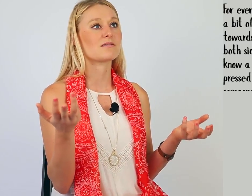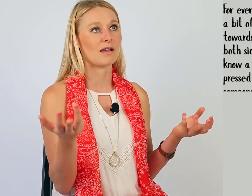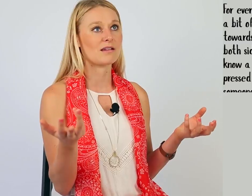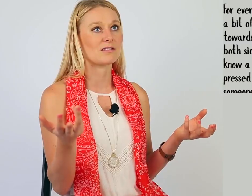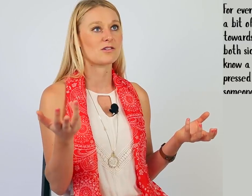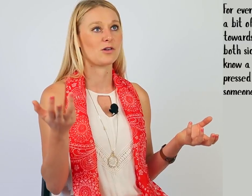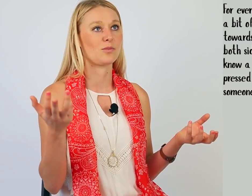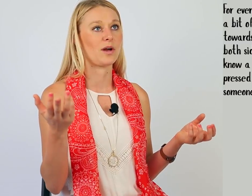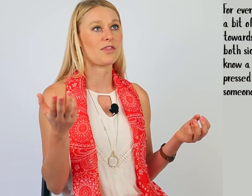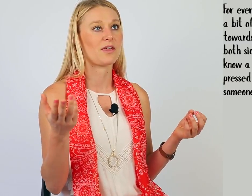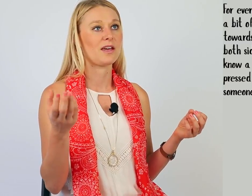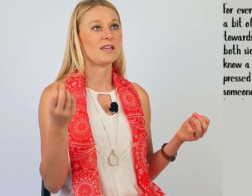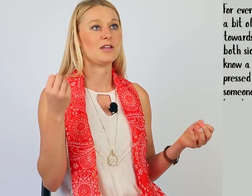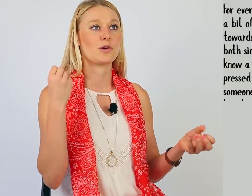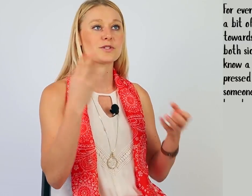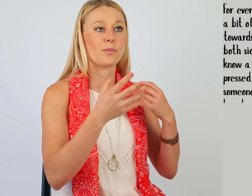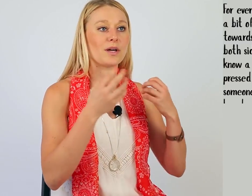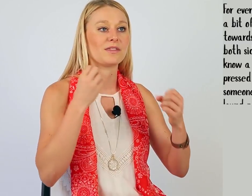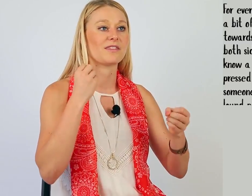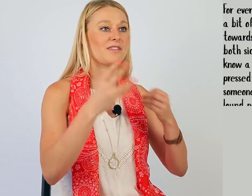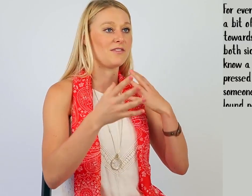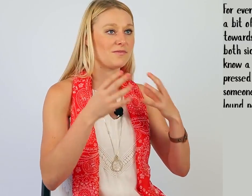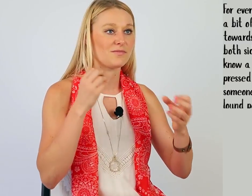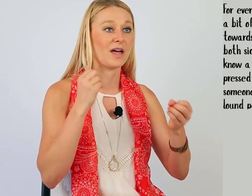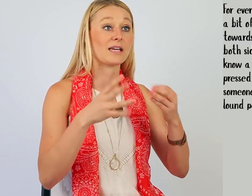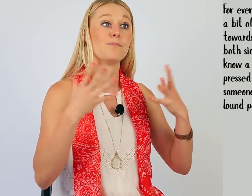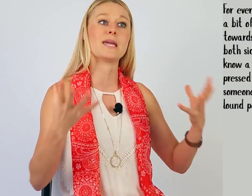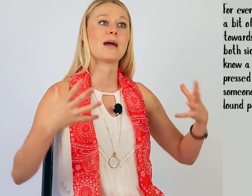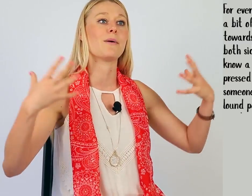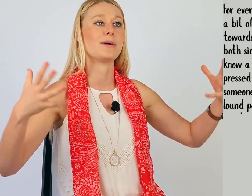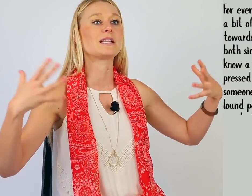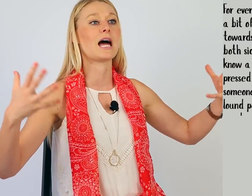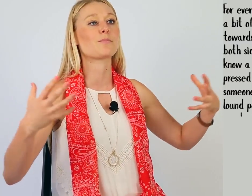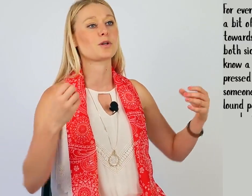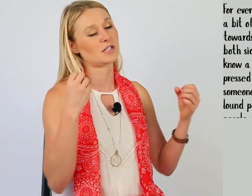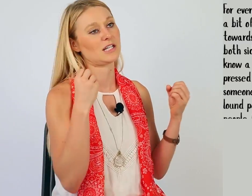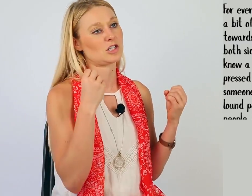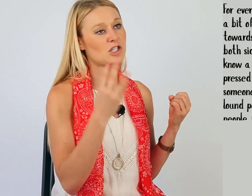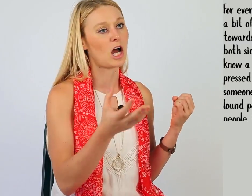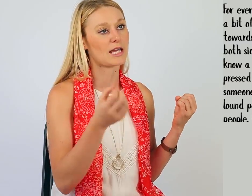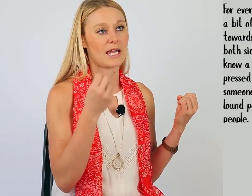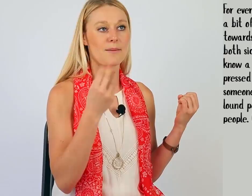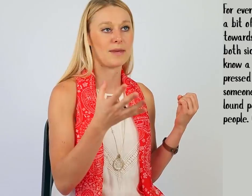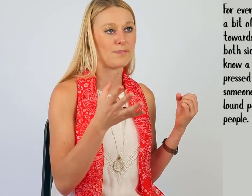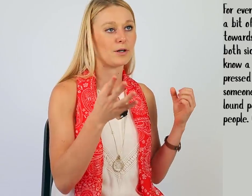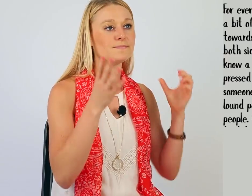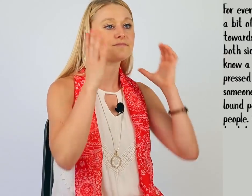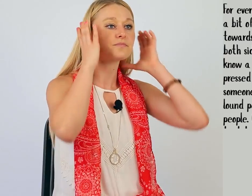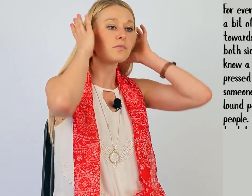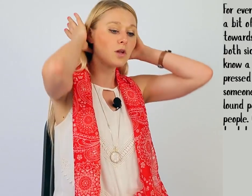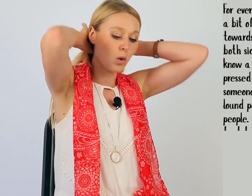slight concern with, you know, someone like me. I'm a big, loud person and just talking at people.